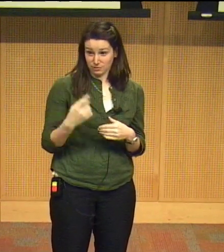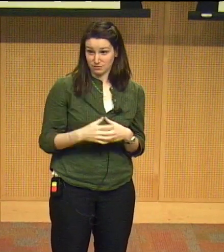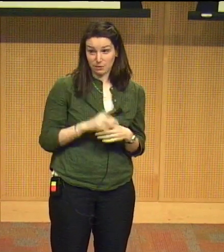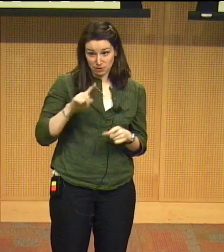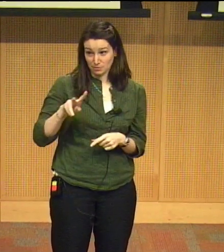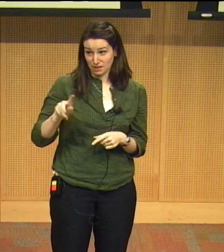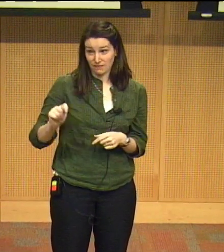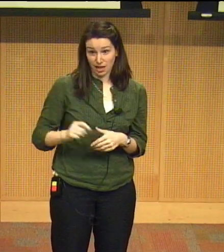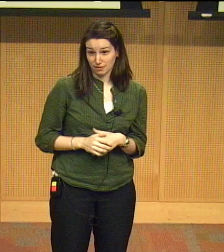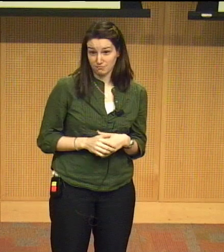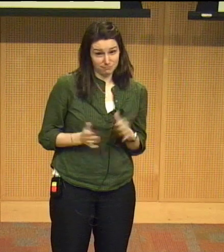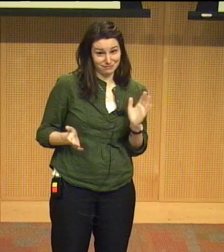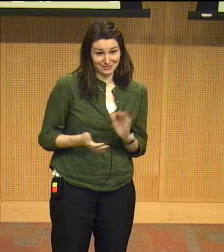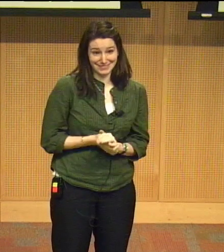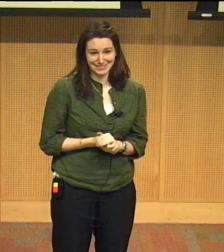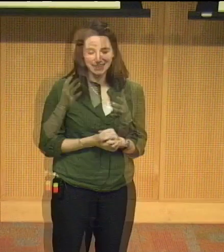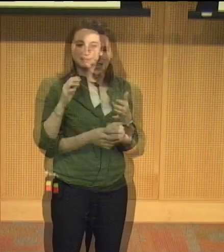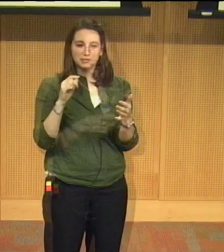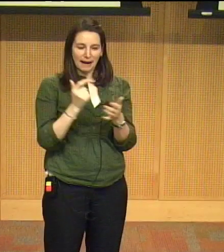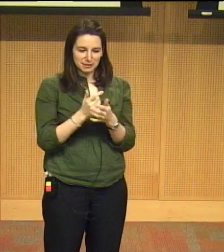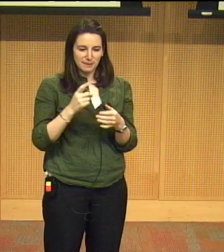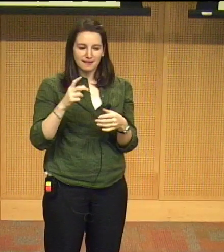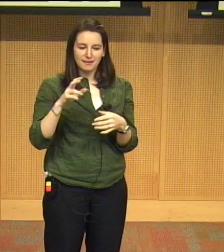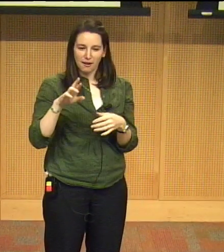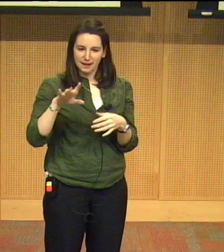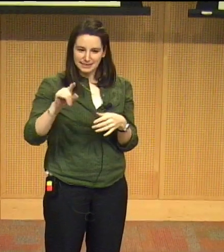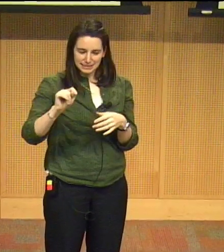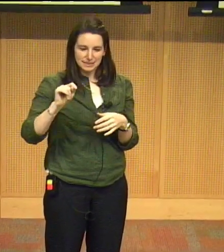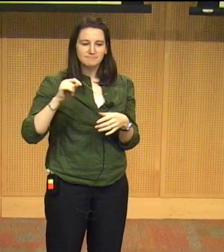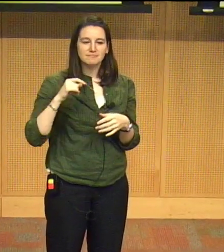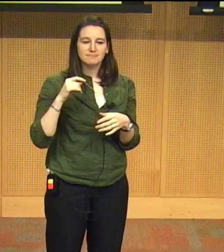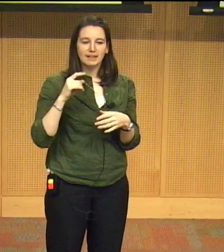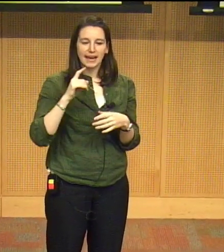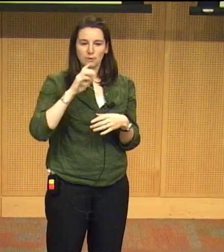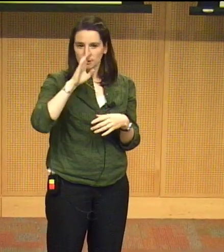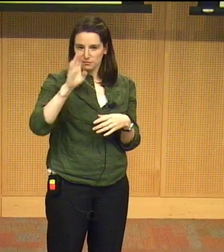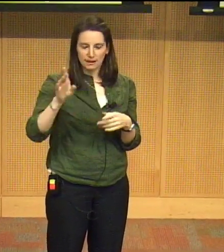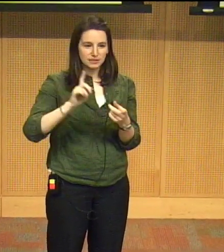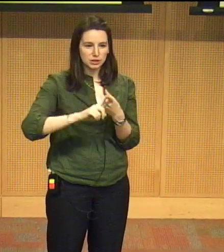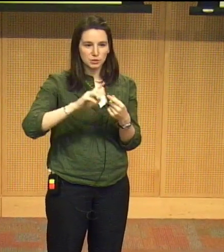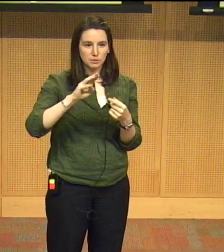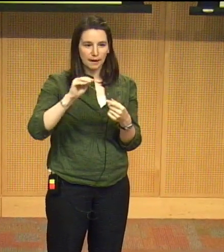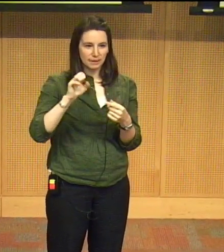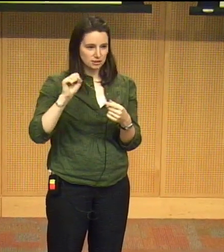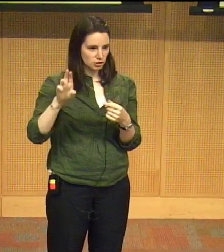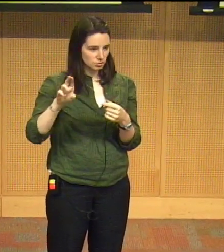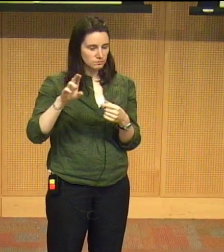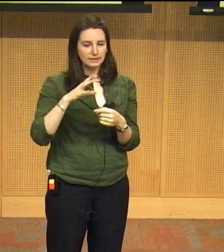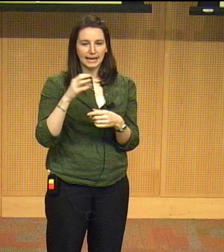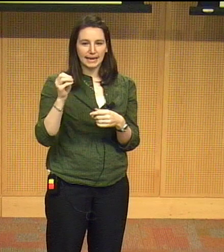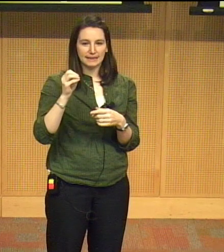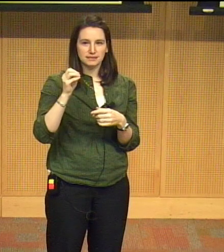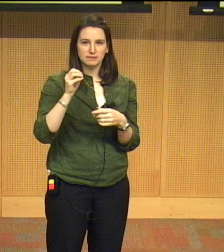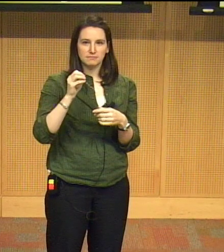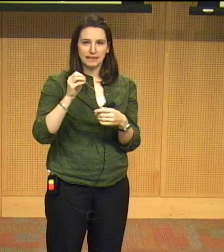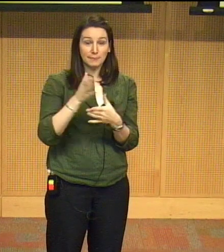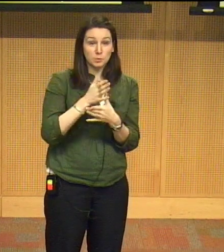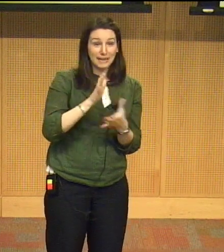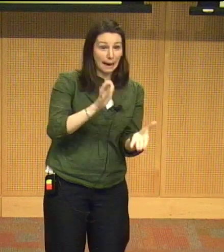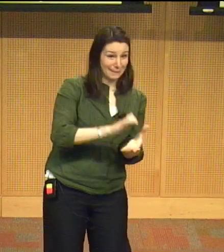I'm going to be a vet. Graduated RIT and went directly to MSU, and in between got